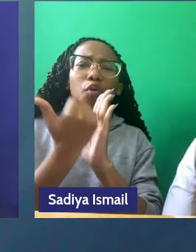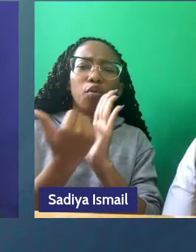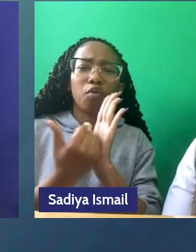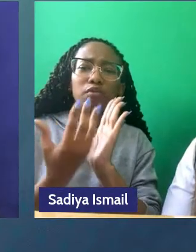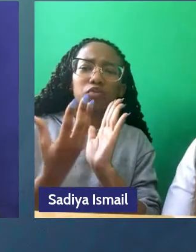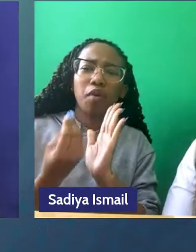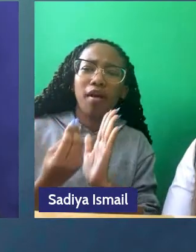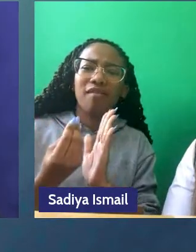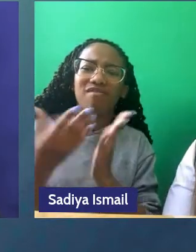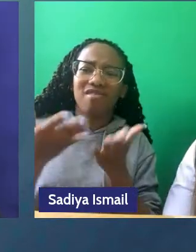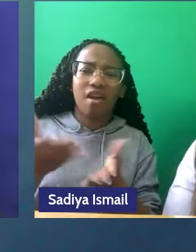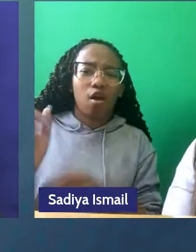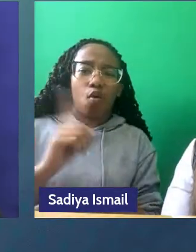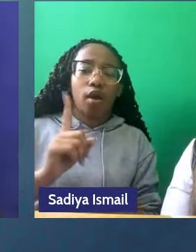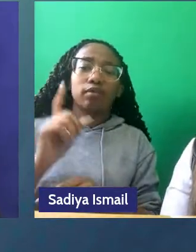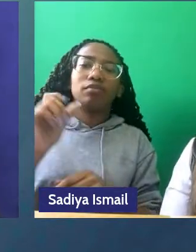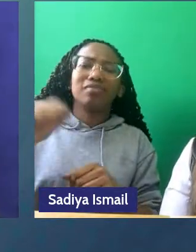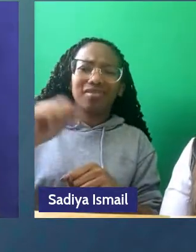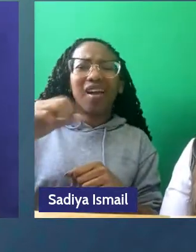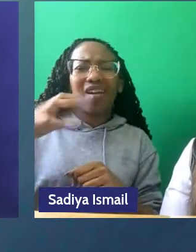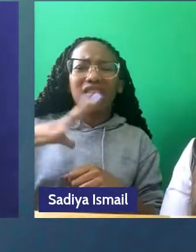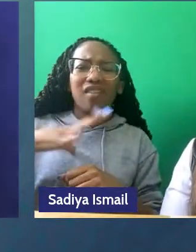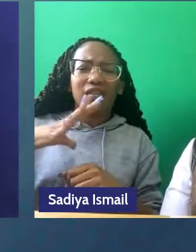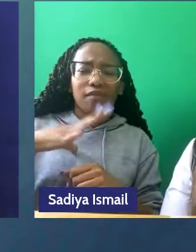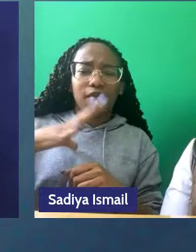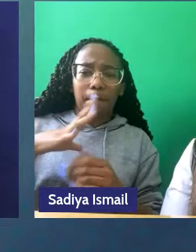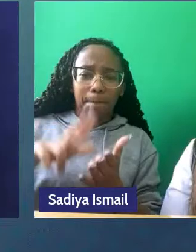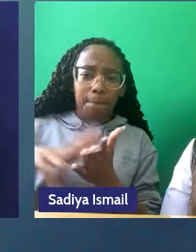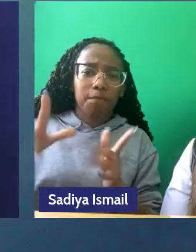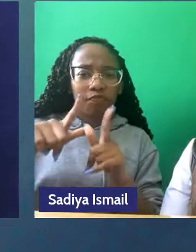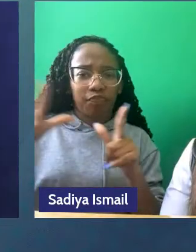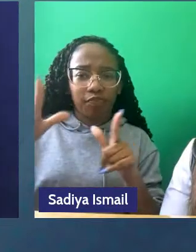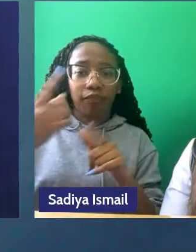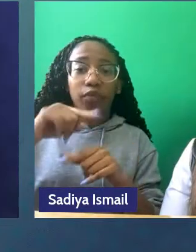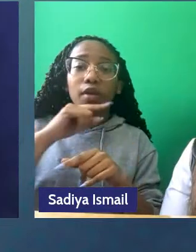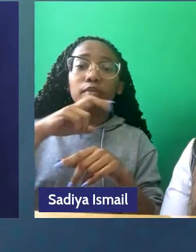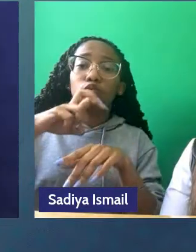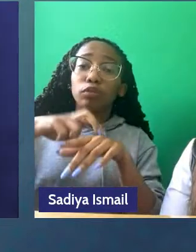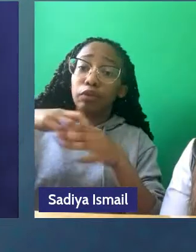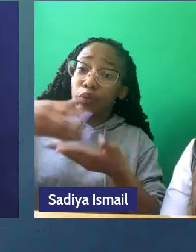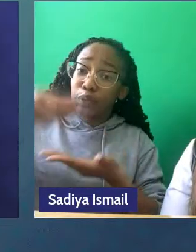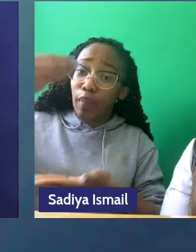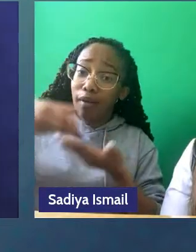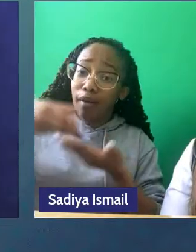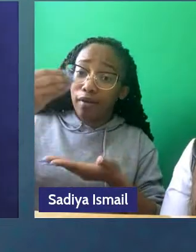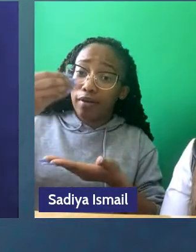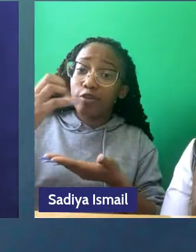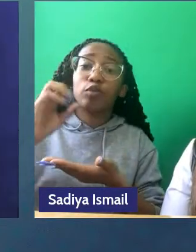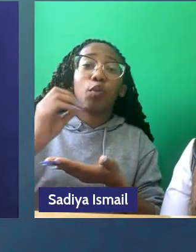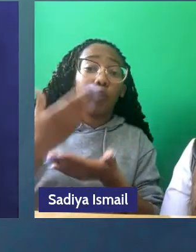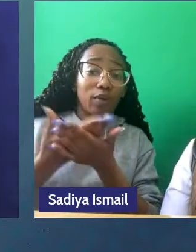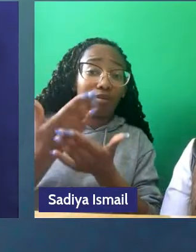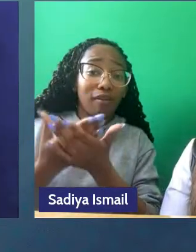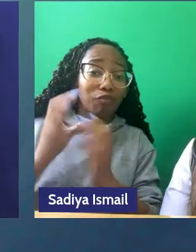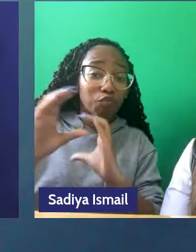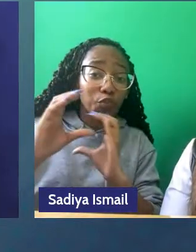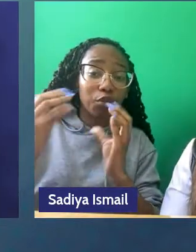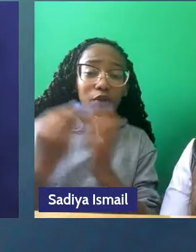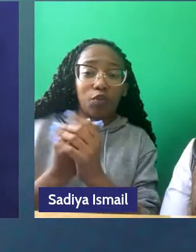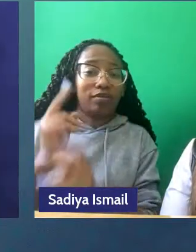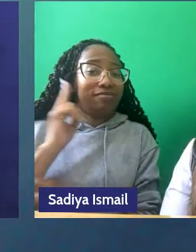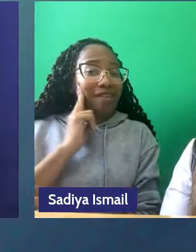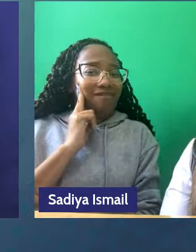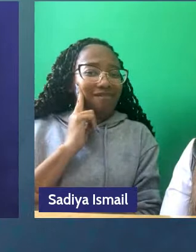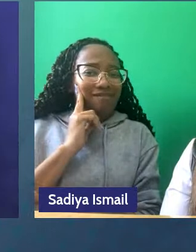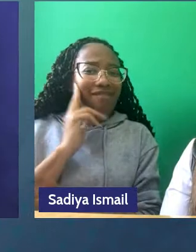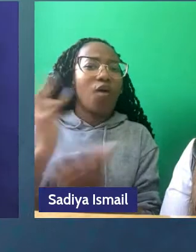that it's the official language, but we need to learn it so that we can engage with the deaf community. Where and